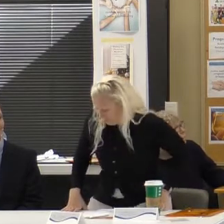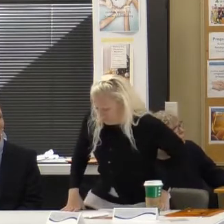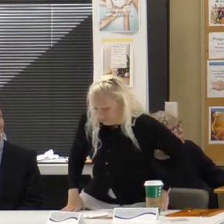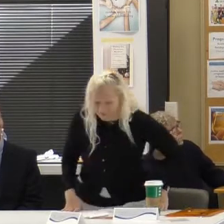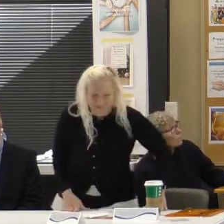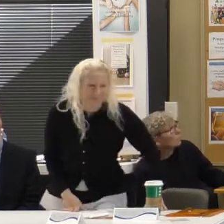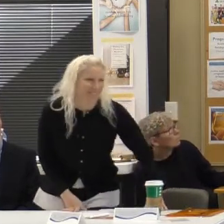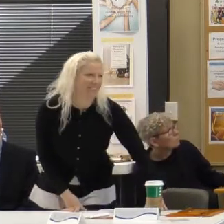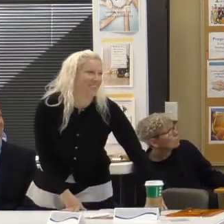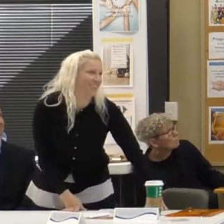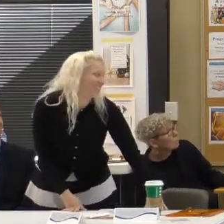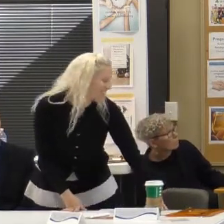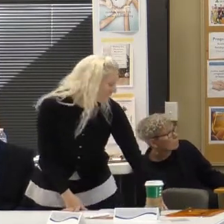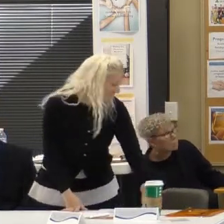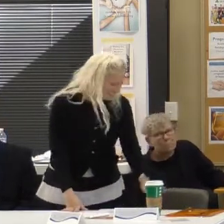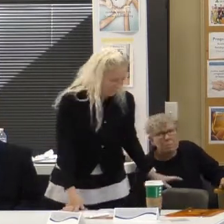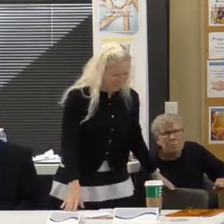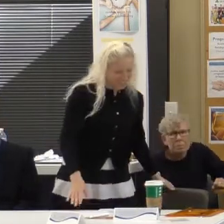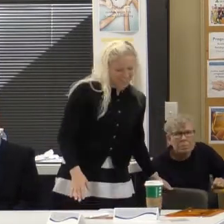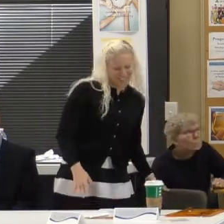Certainly. I can do that.